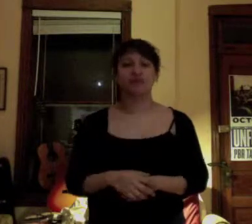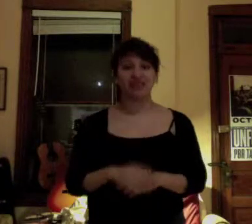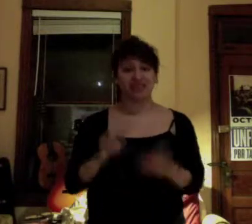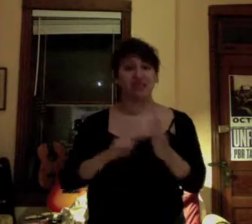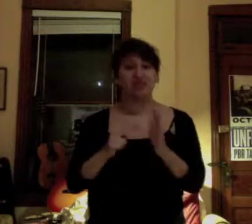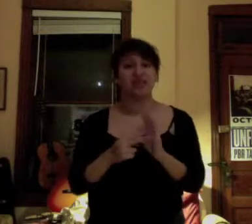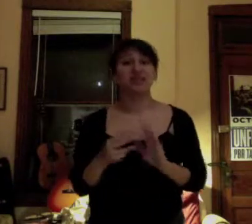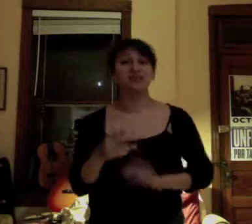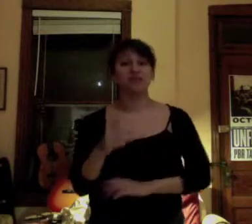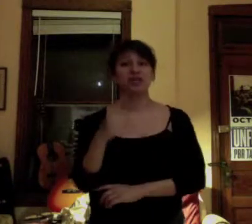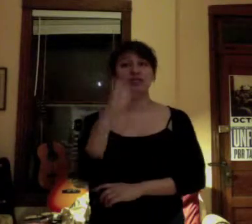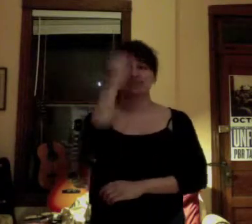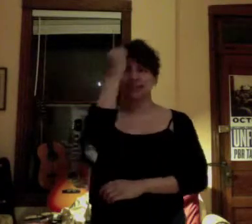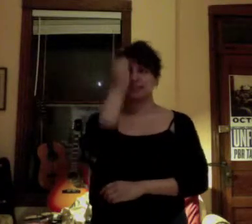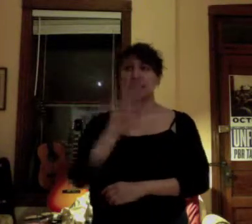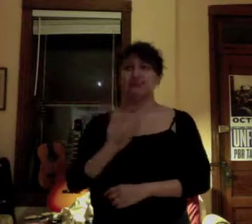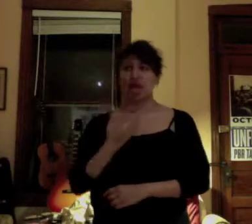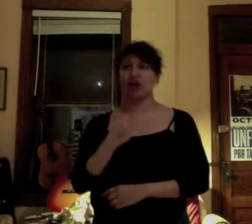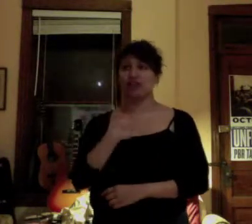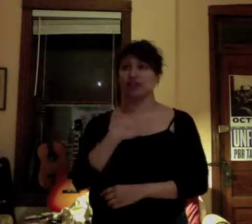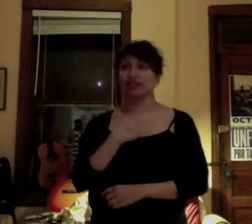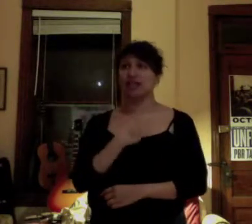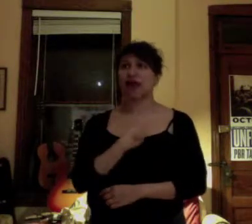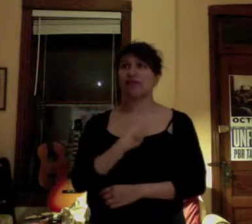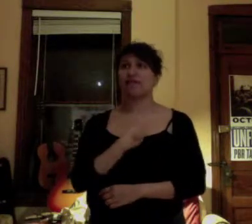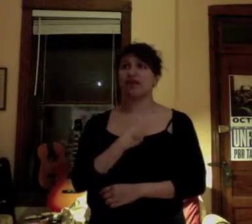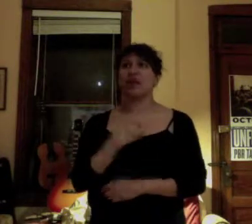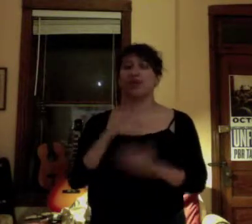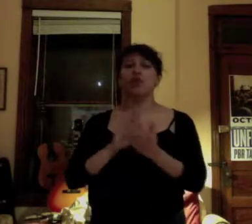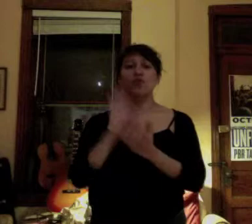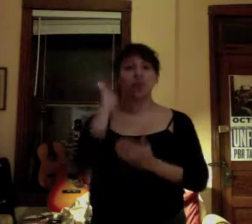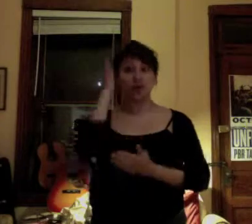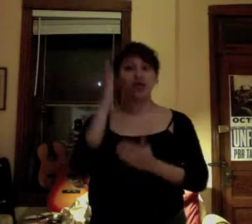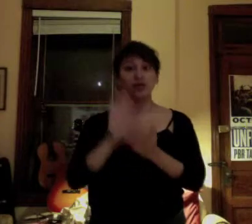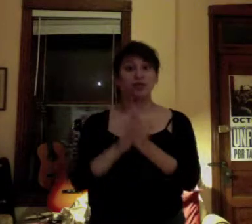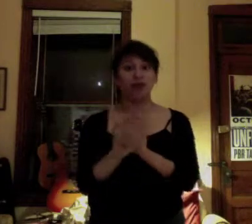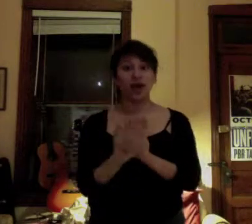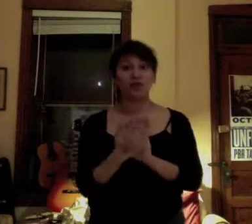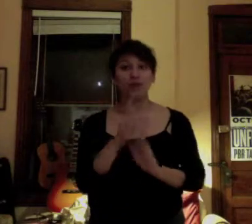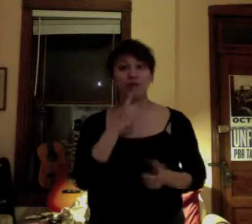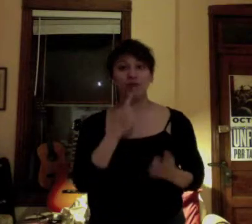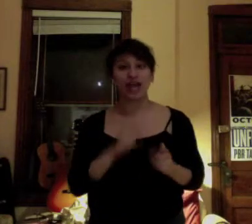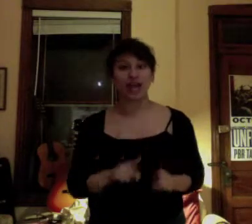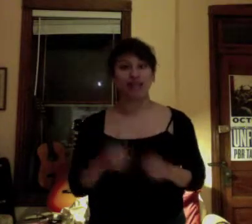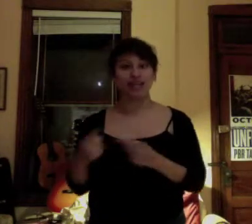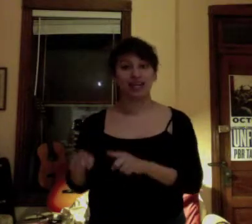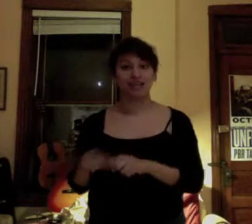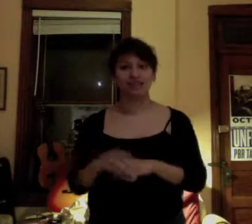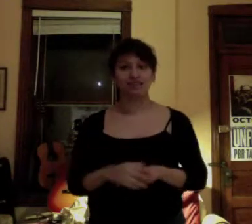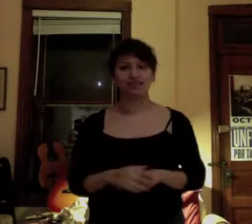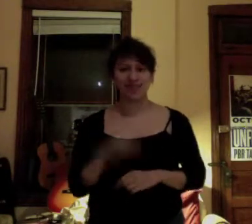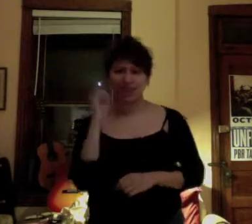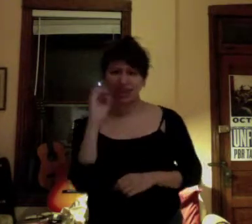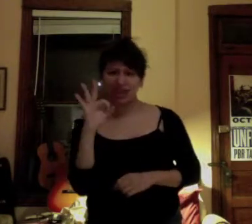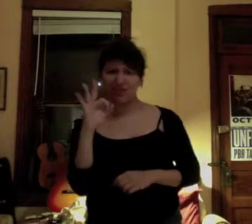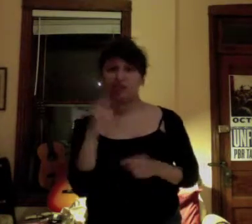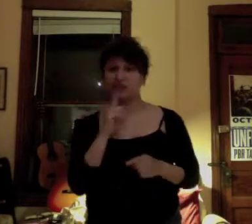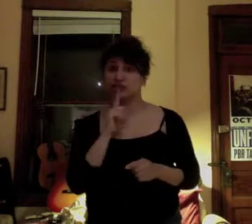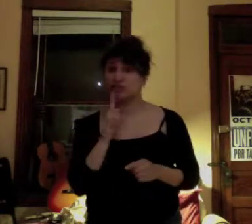reality. Well, if this is true, how do we turn our negative self-chatter into powerful I can